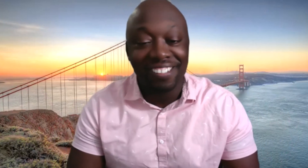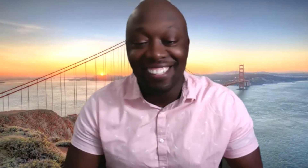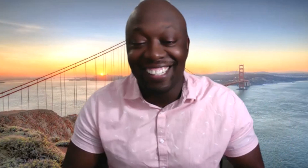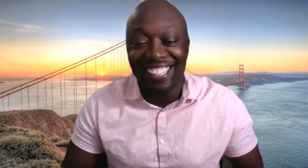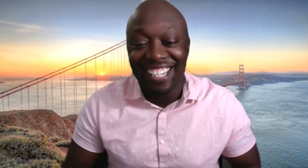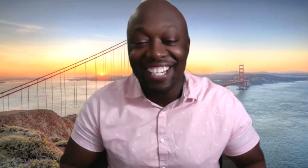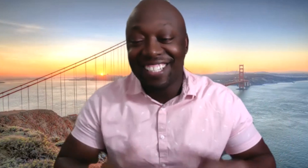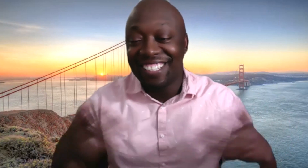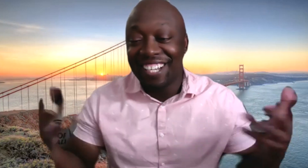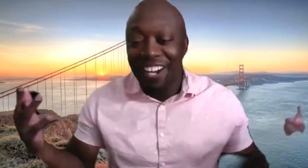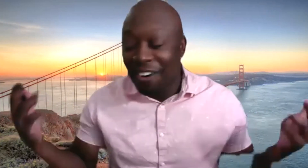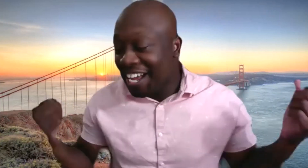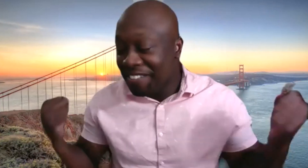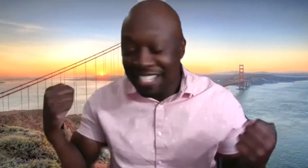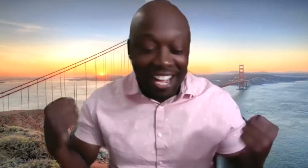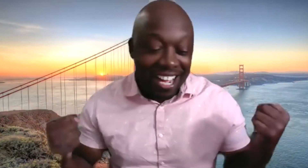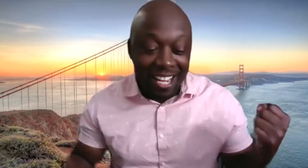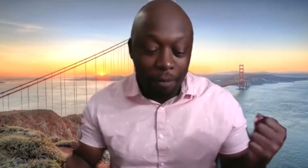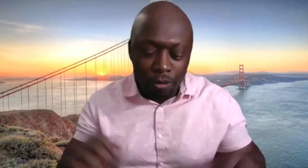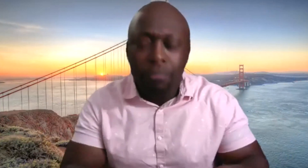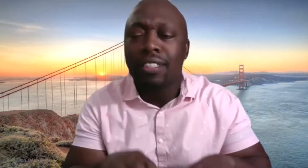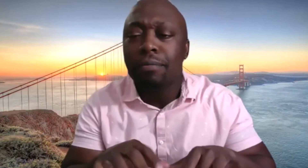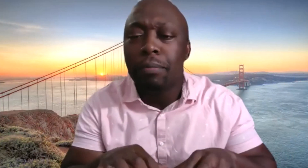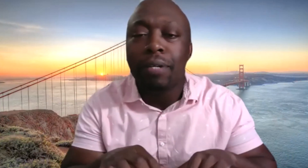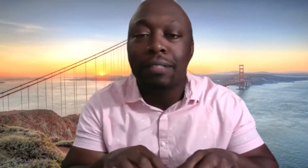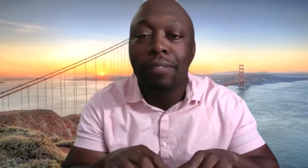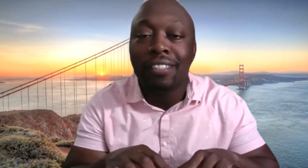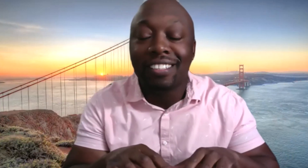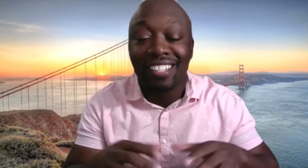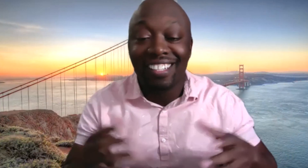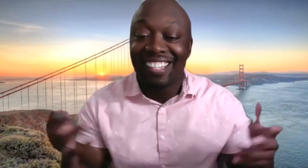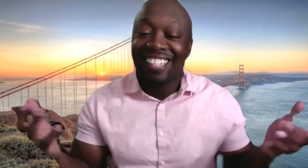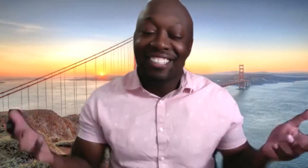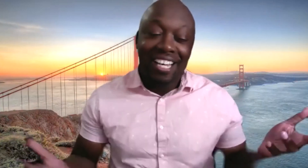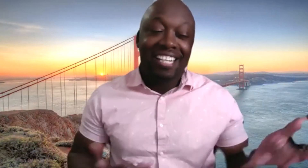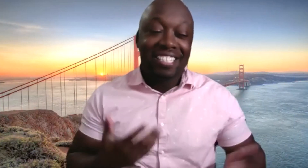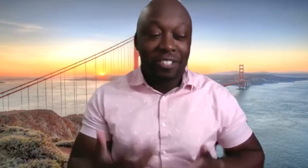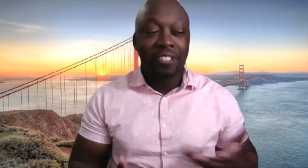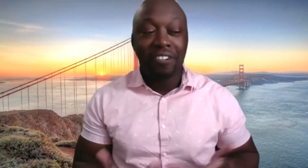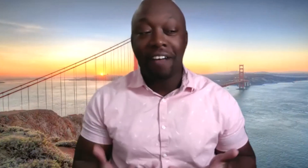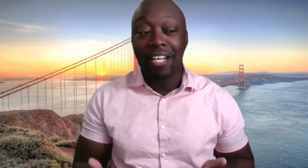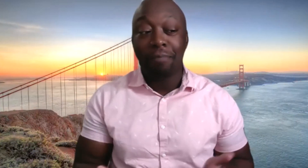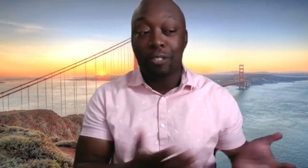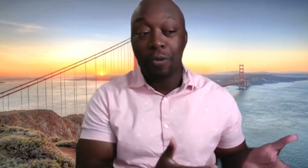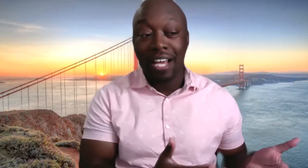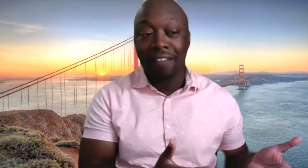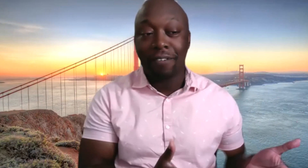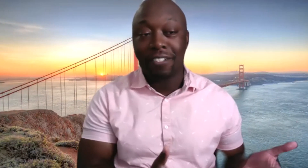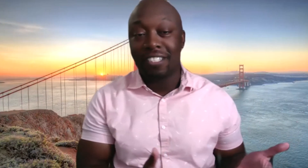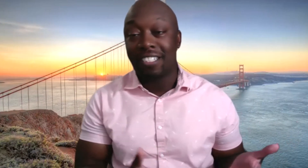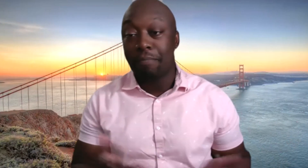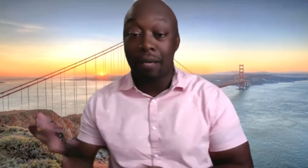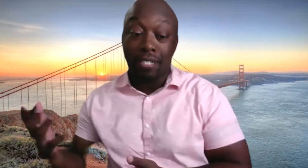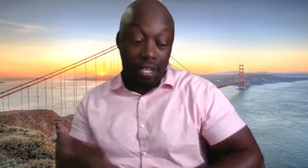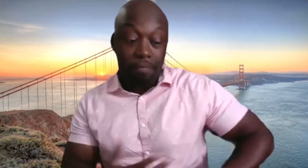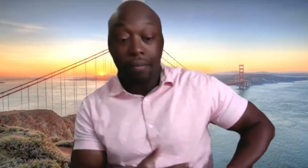work. Oh, I have the time. Oh, let me see. Let me pay some bills. At least you still have time to do that